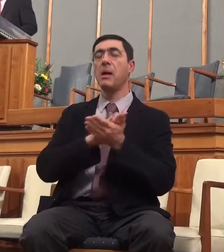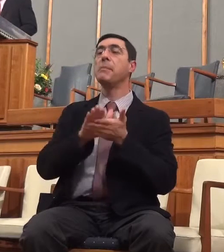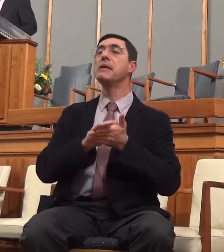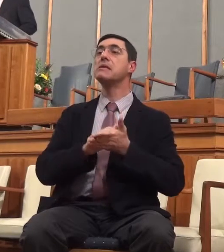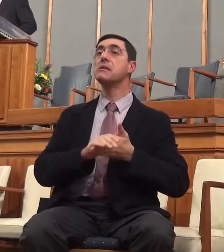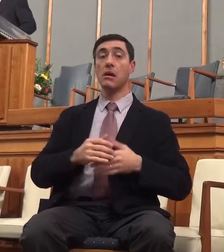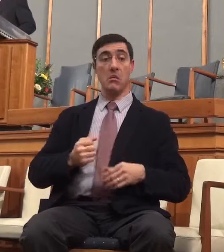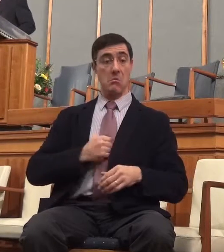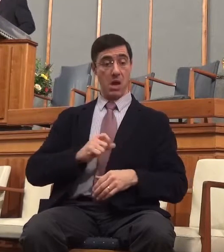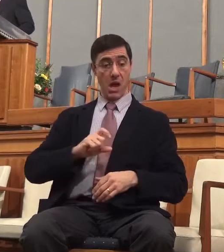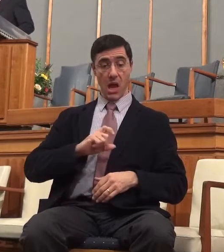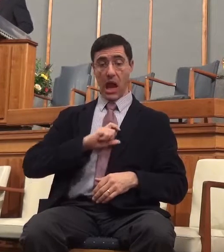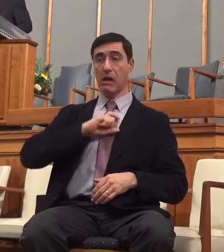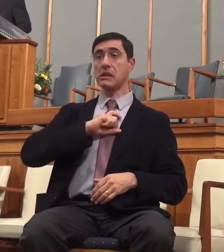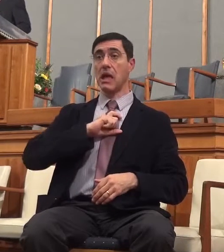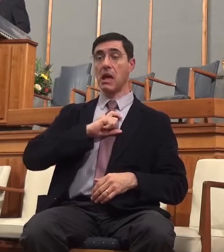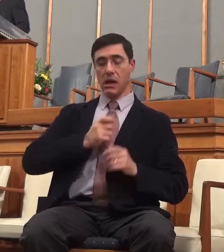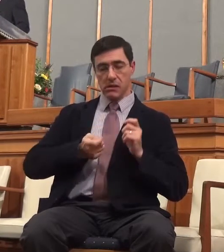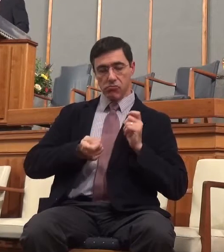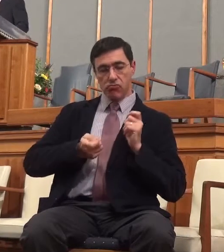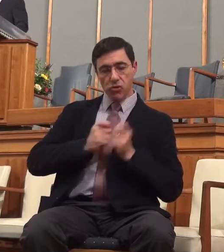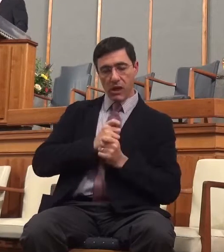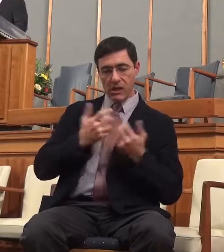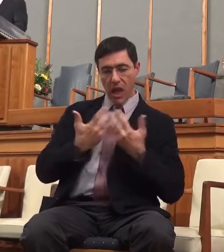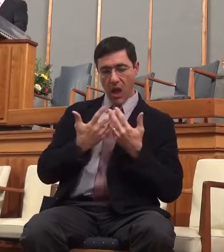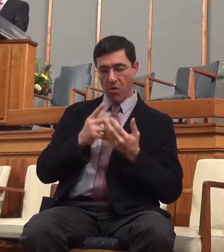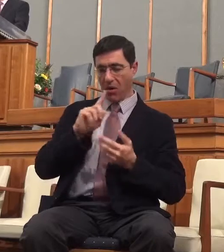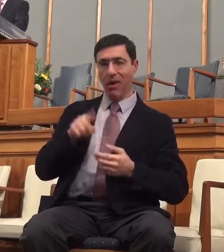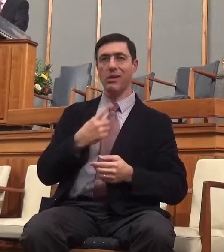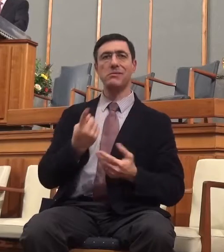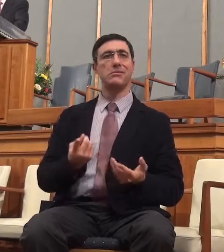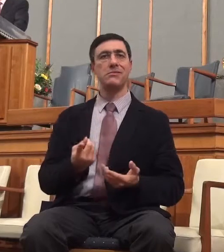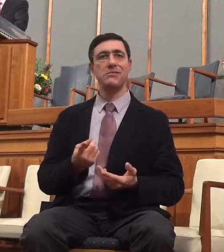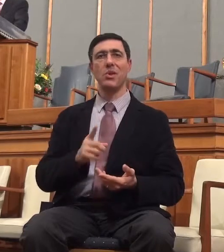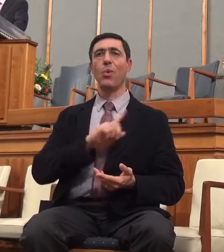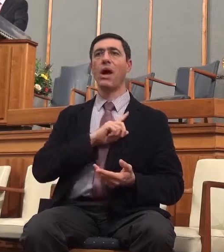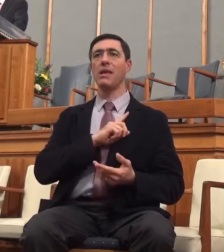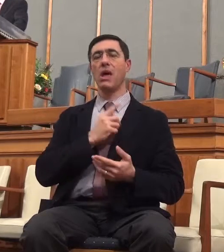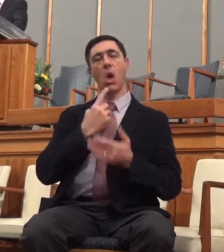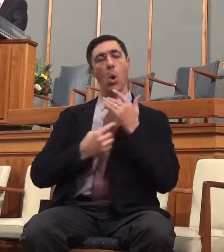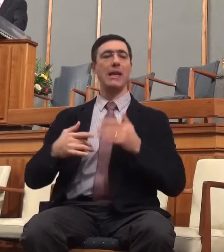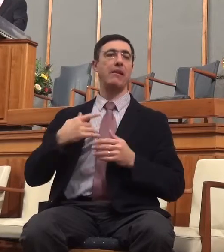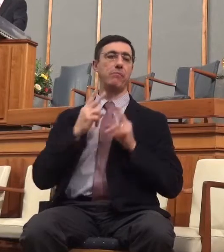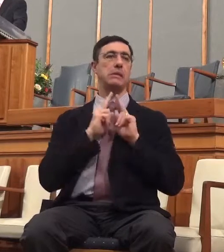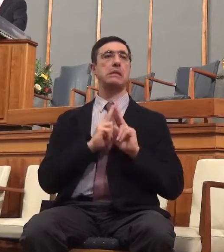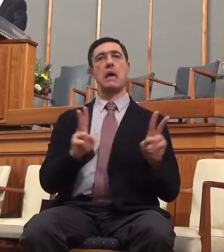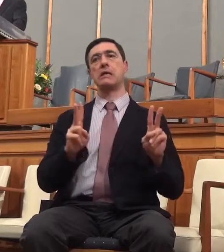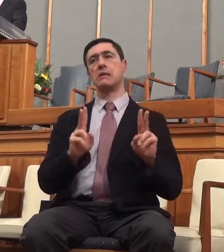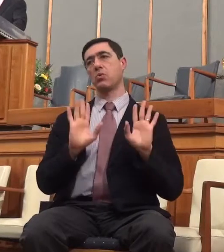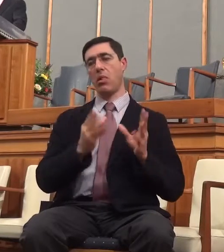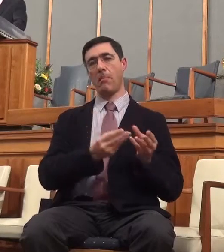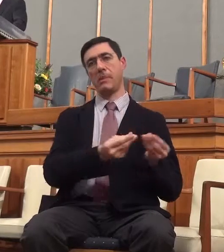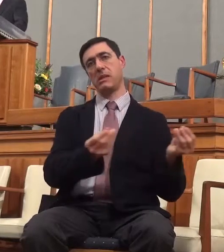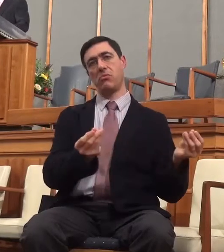by the blessing and power of God. Can't do that by yourself. There are so many disadvantages. It really is so